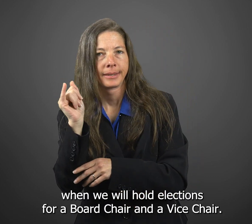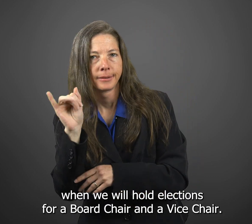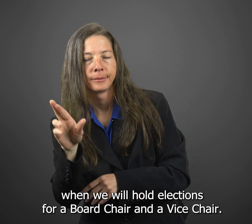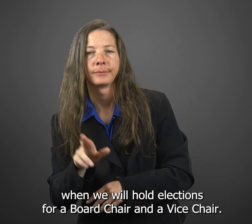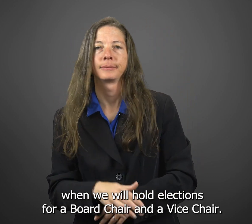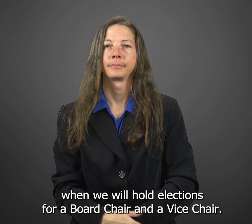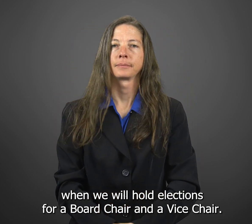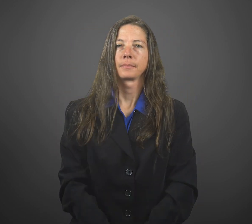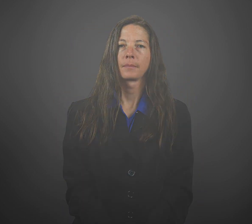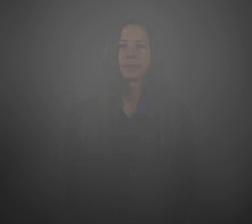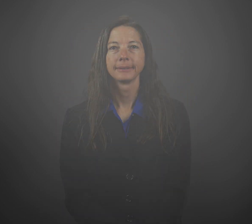chair and vice chair.